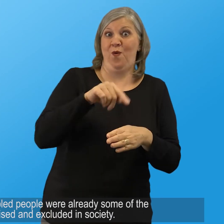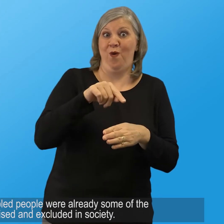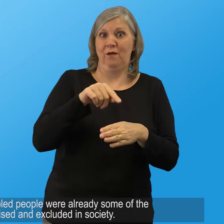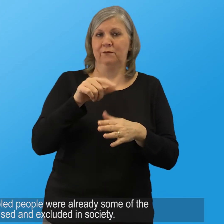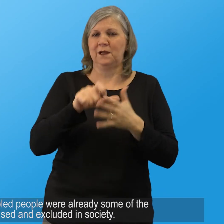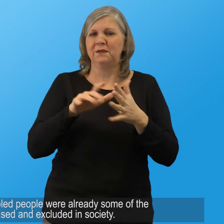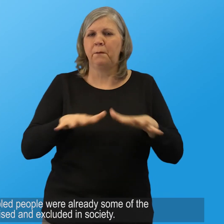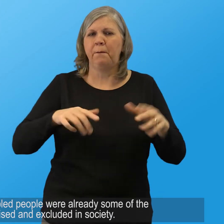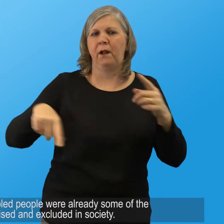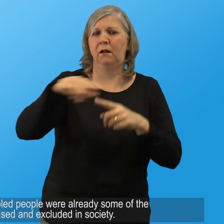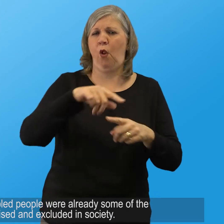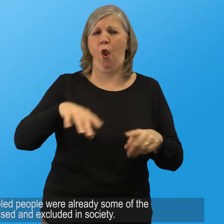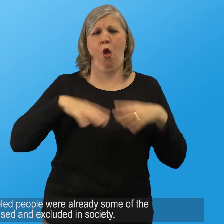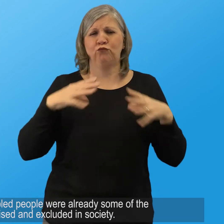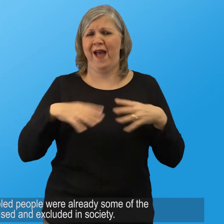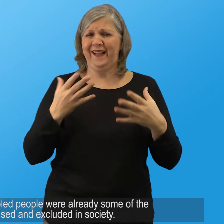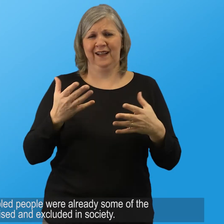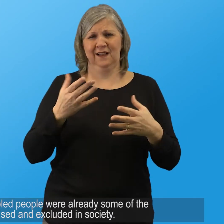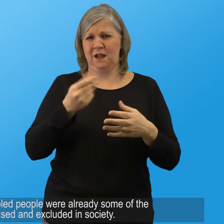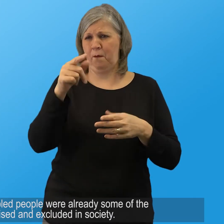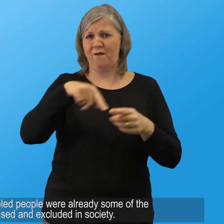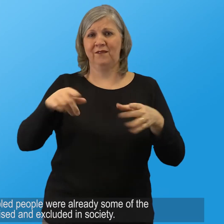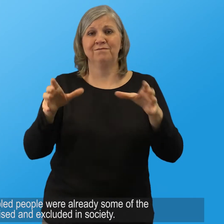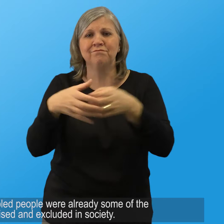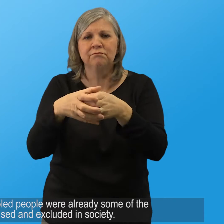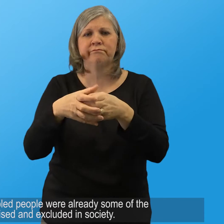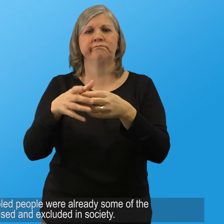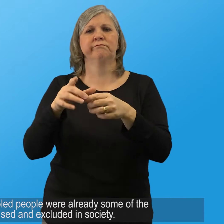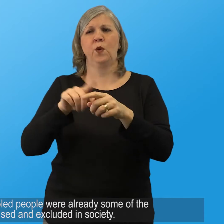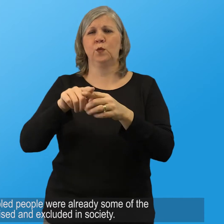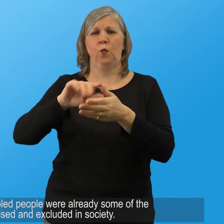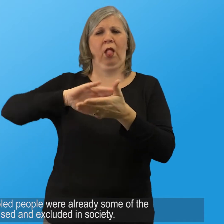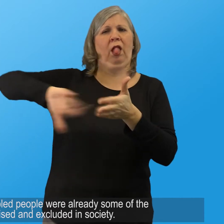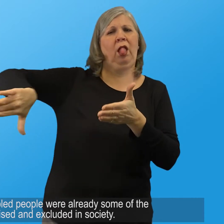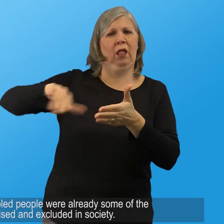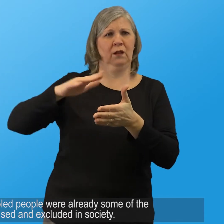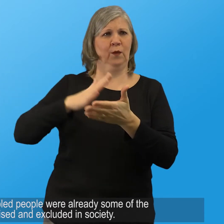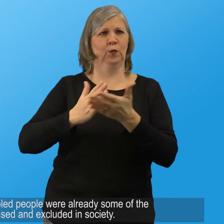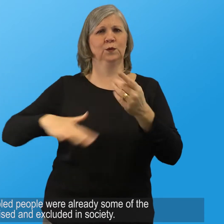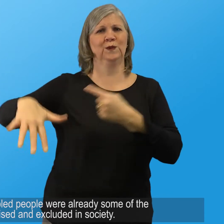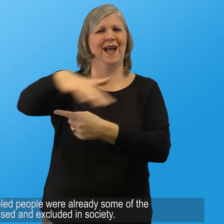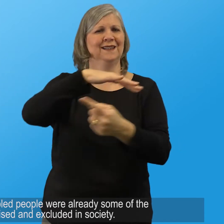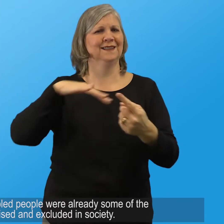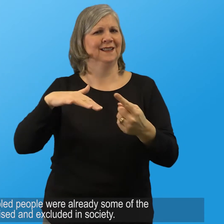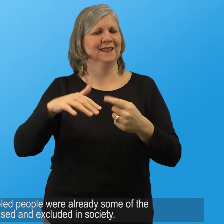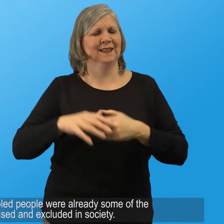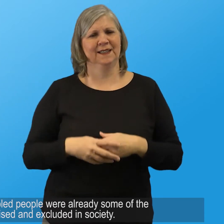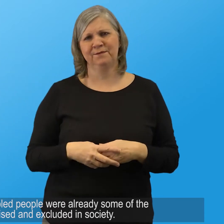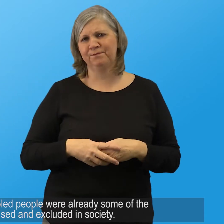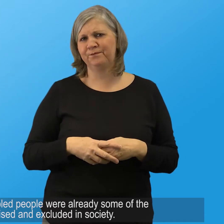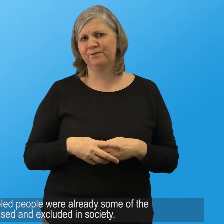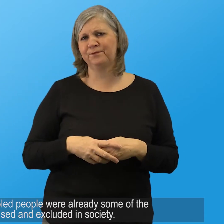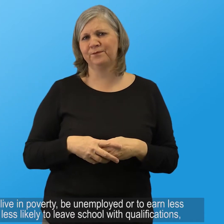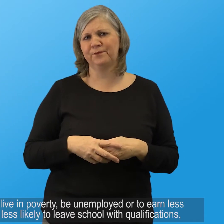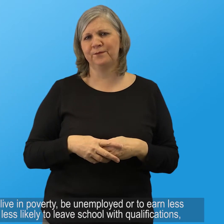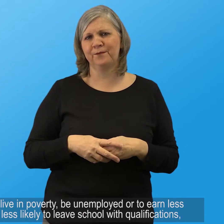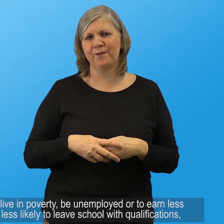Before COVID-19, disabled people were already some of the most marginalised and excluded in society.